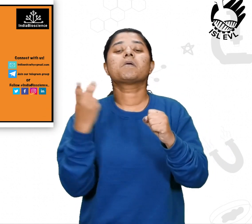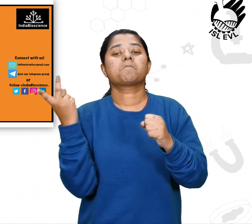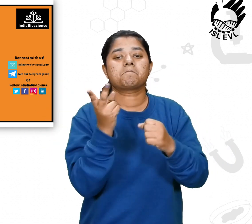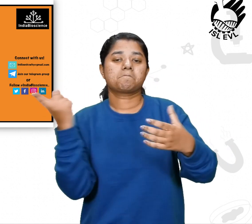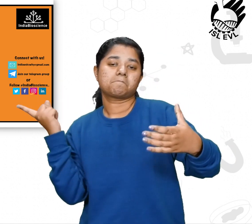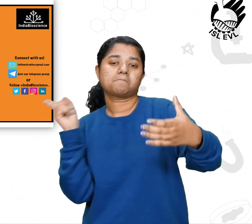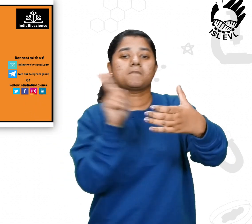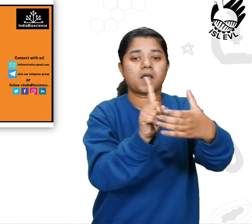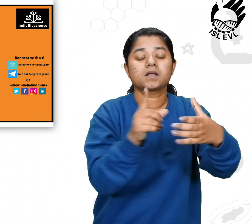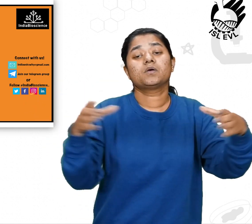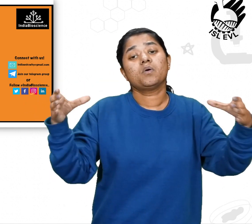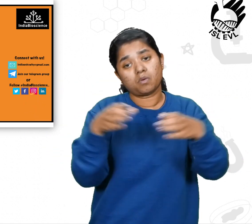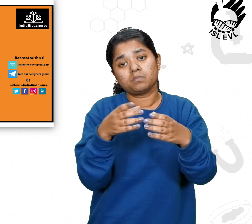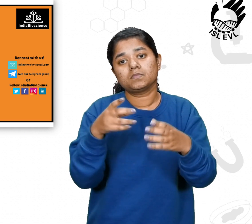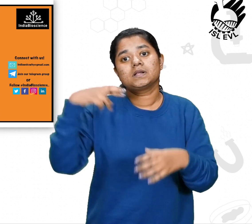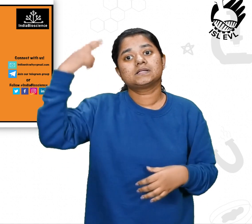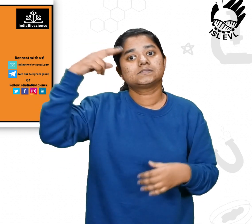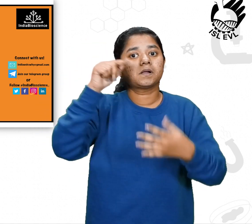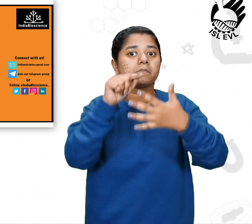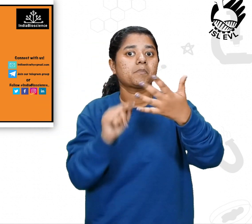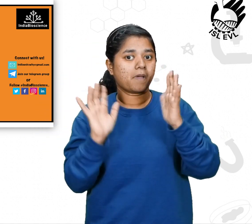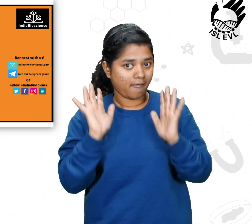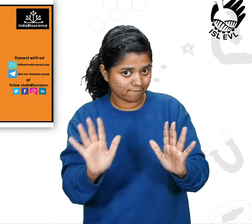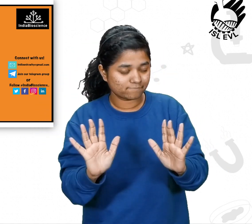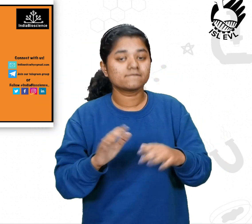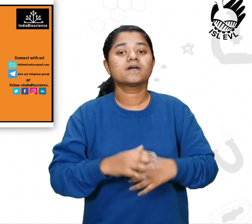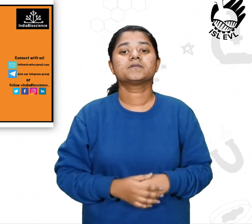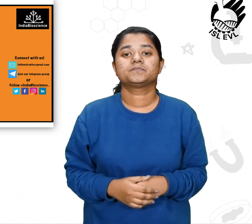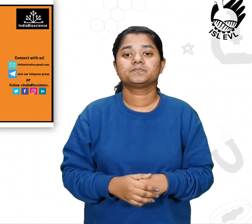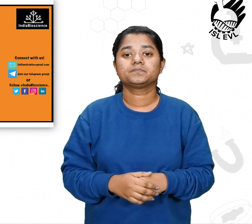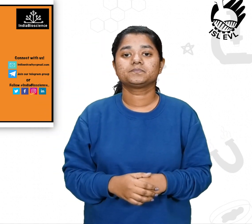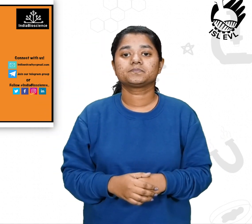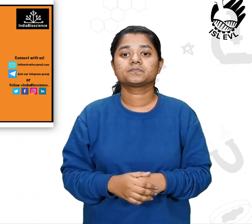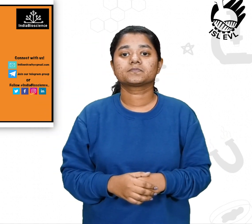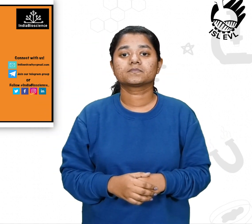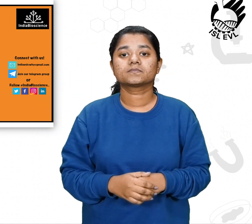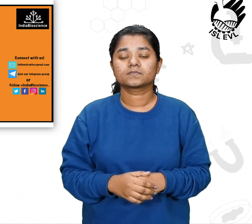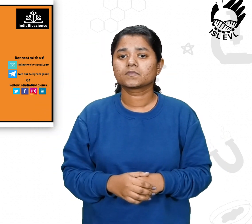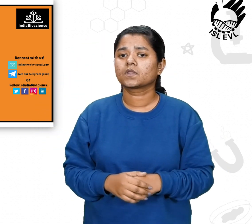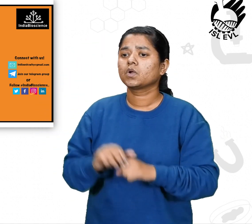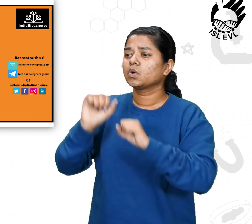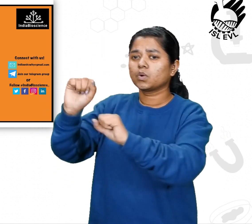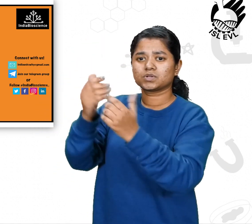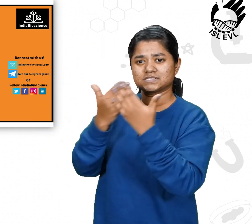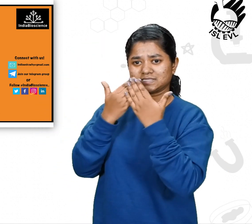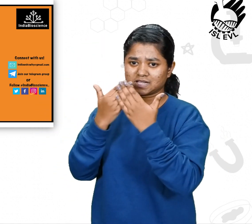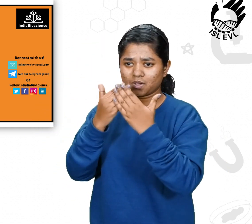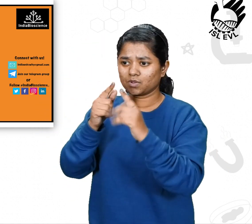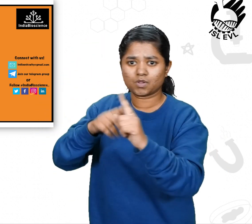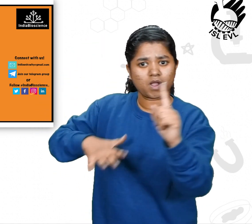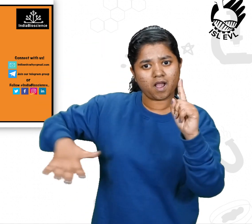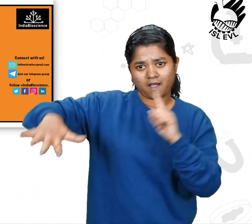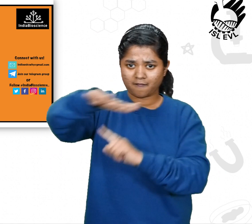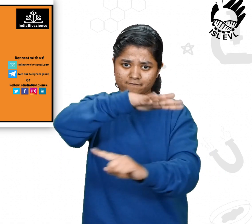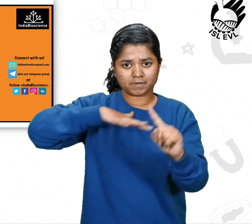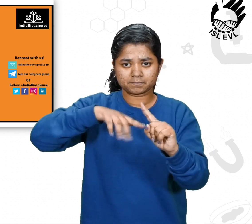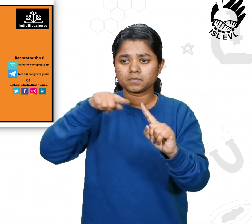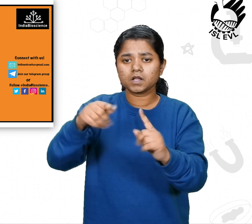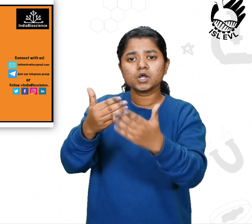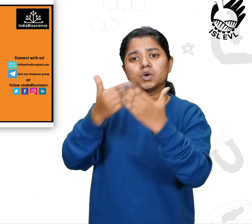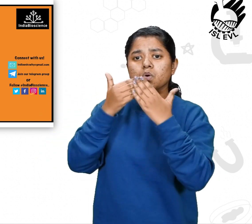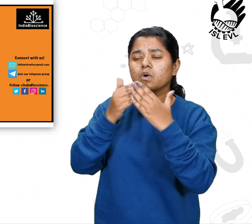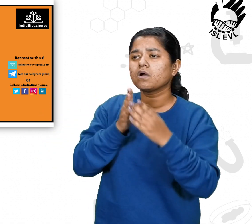I think of field work, I think of going out there, counting the number of birds and so on. So how do you actually study